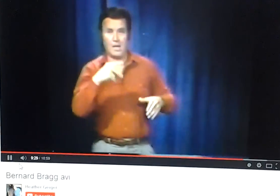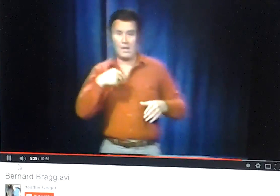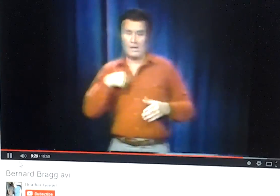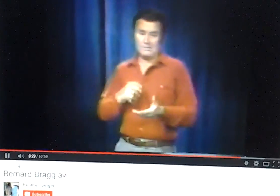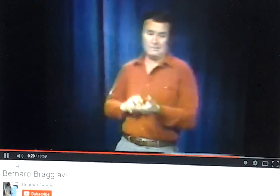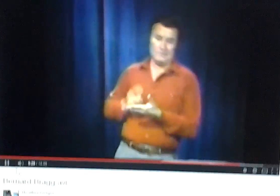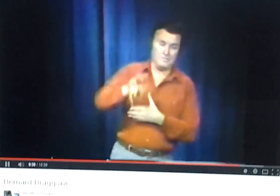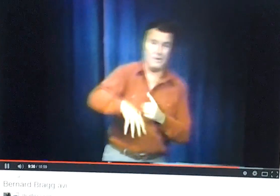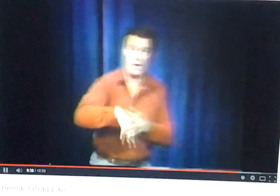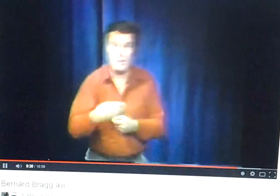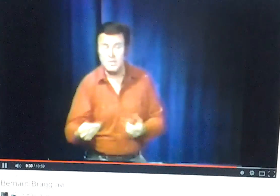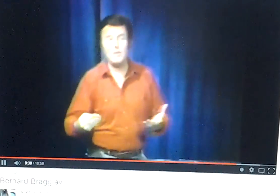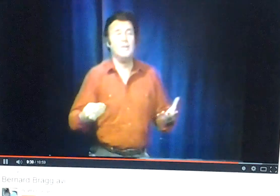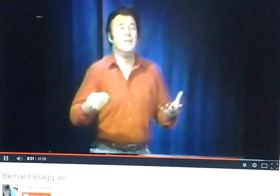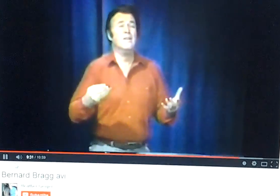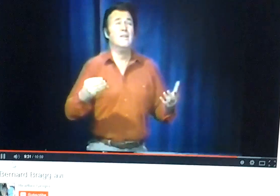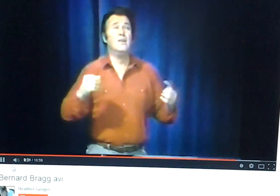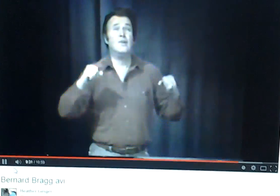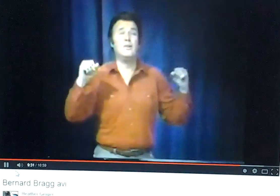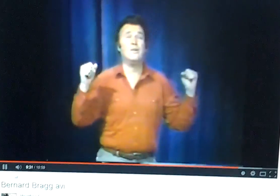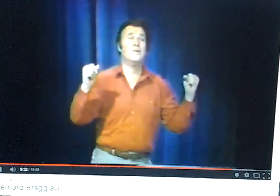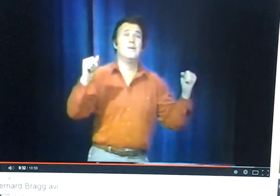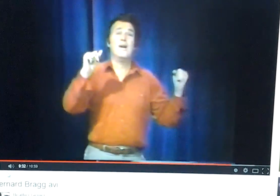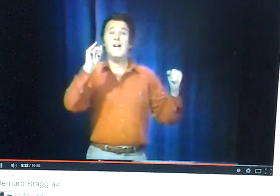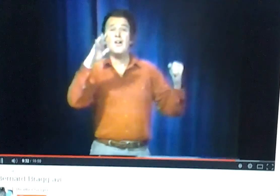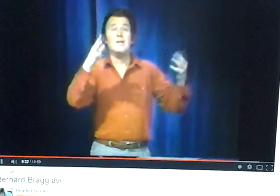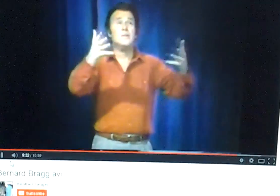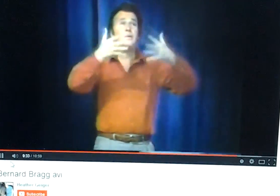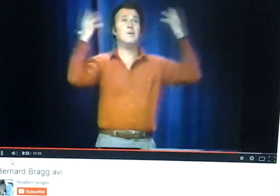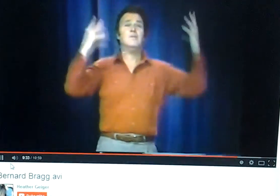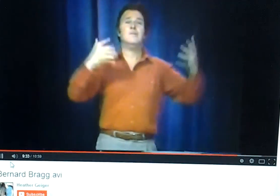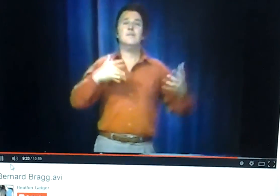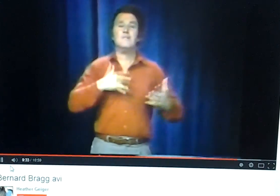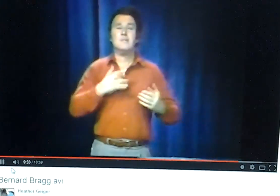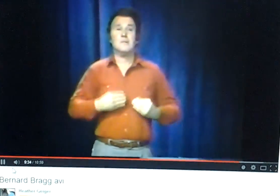So someone told me to go to my place and change.